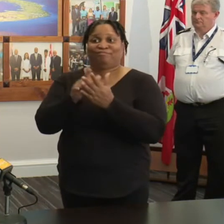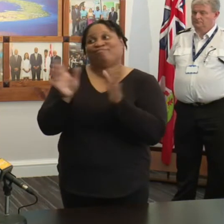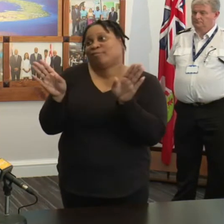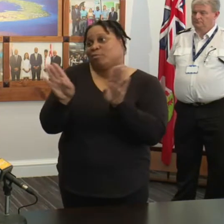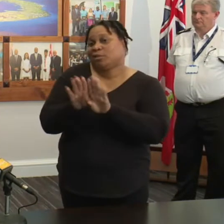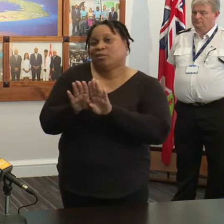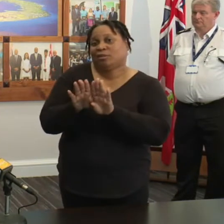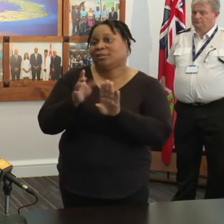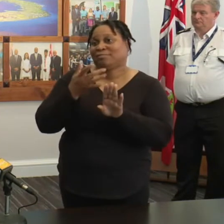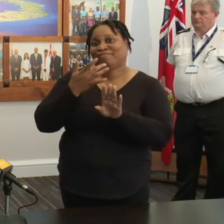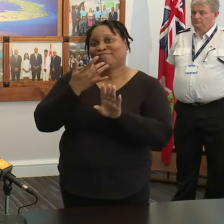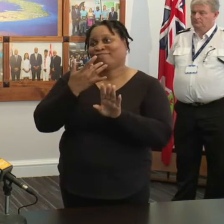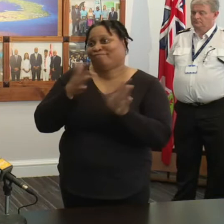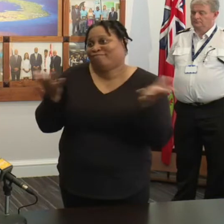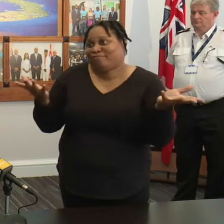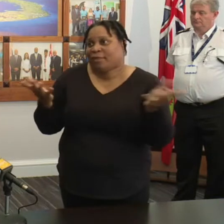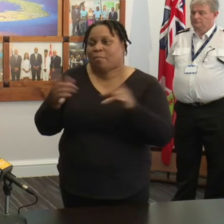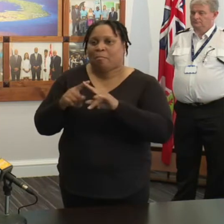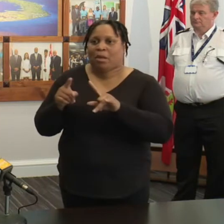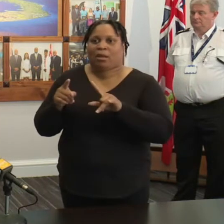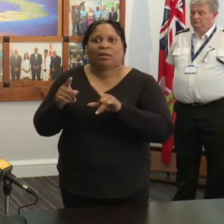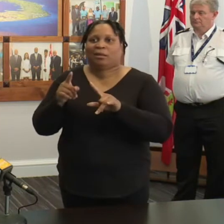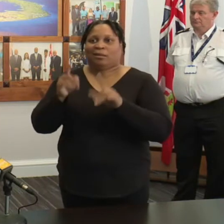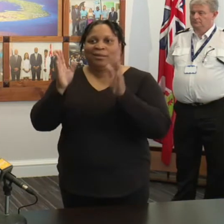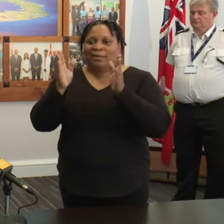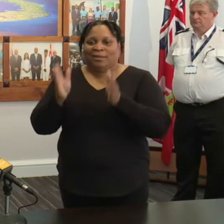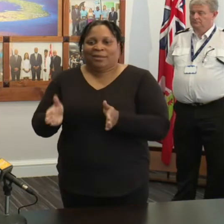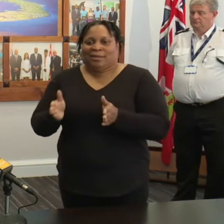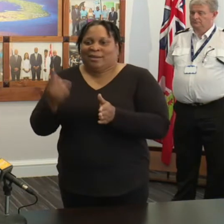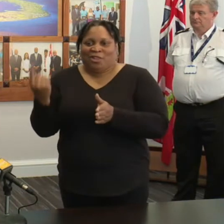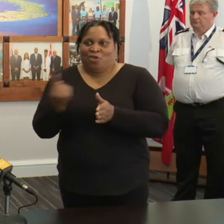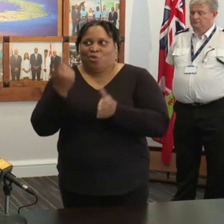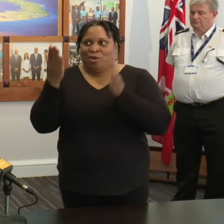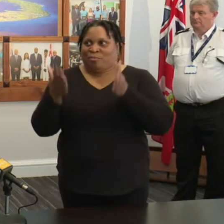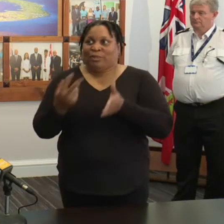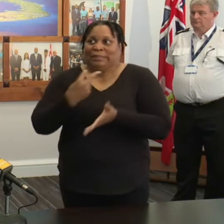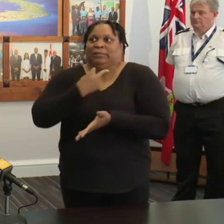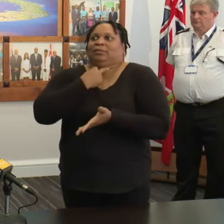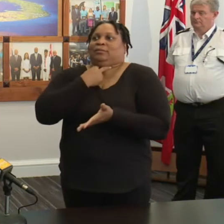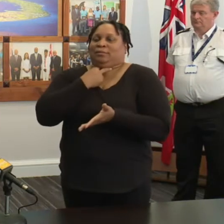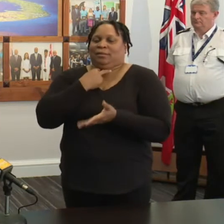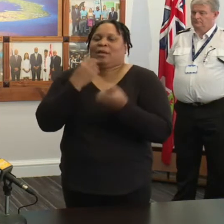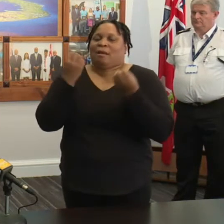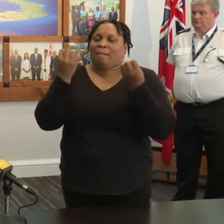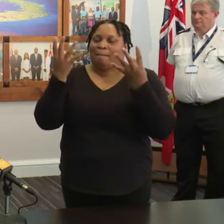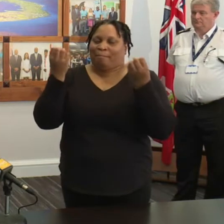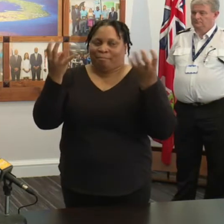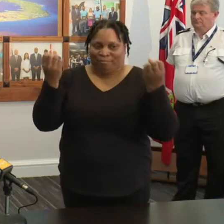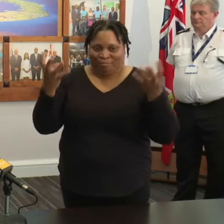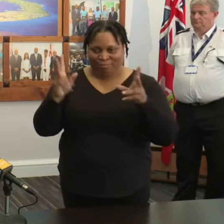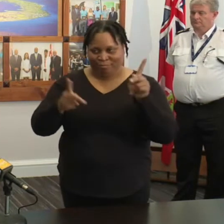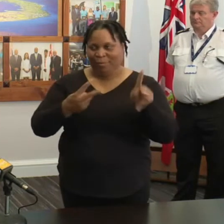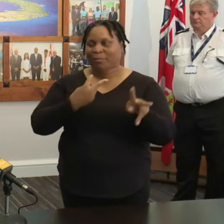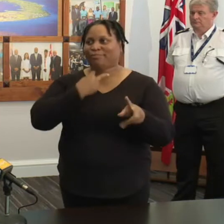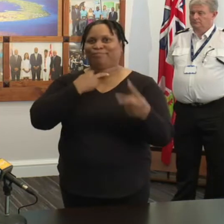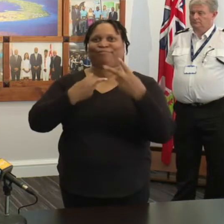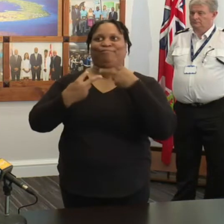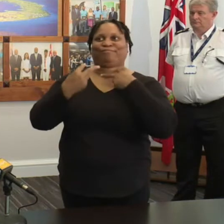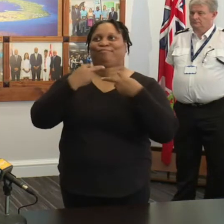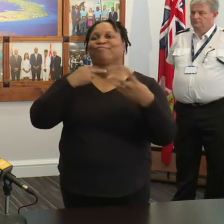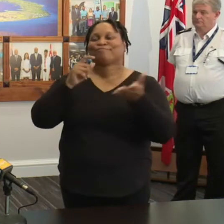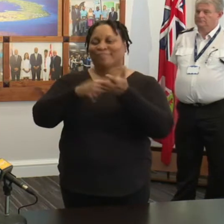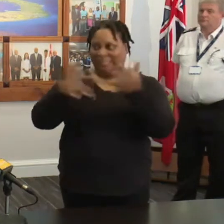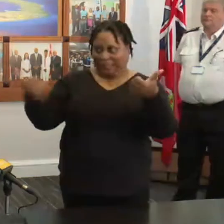is unfortunate. But I can tell you that that person is not the only person in the world that is stranded. There are many people that are stranded. This is a